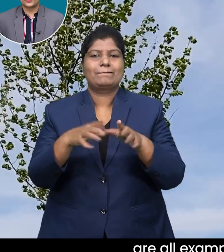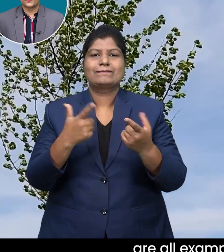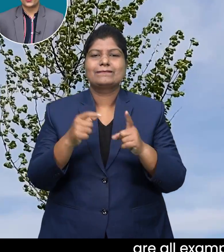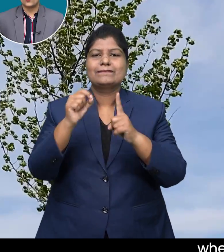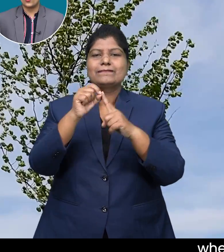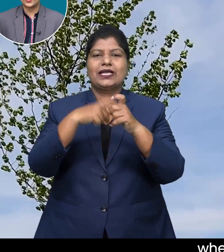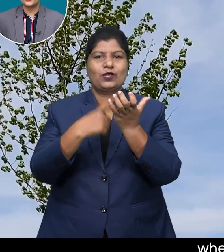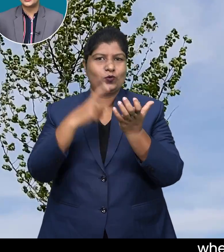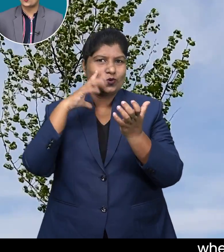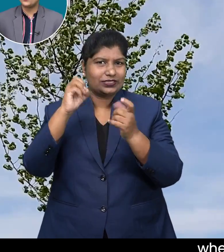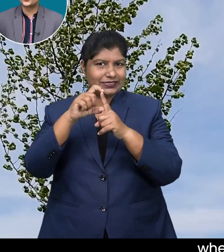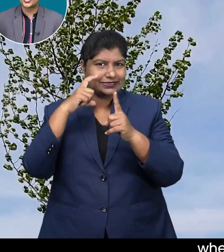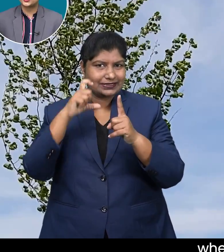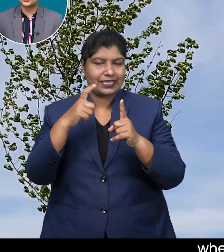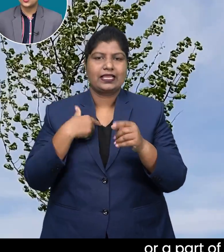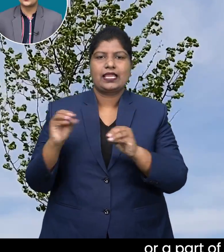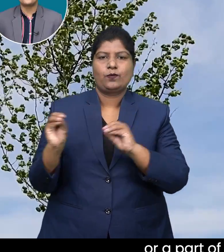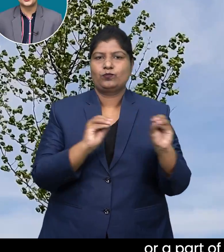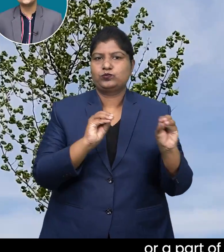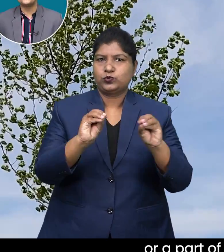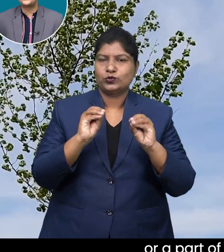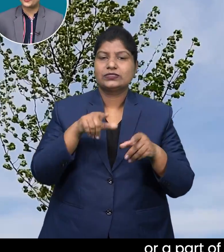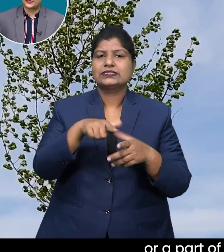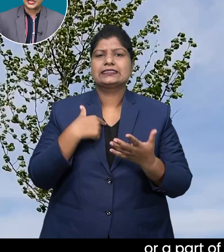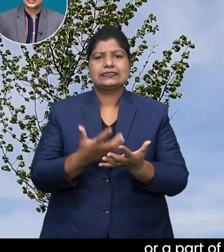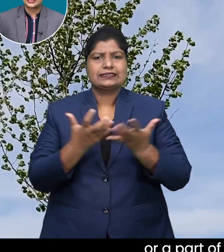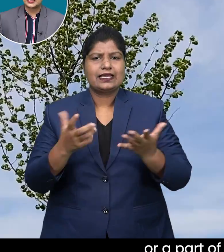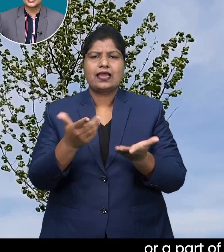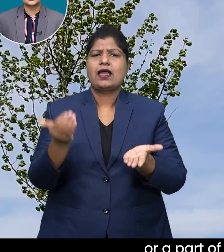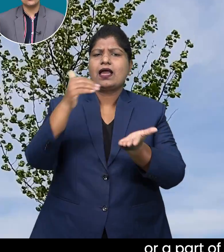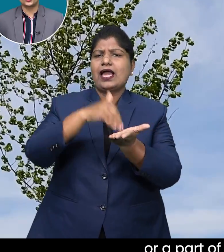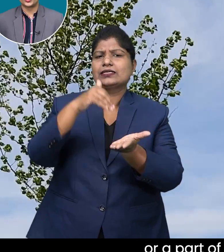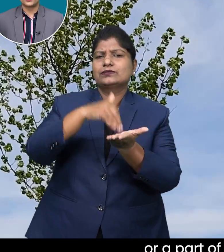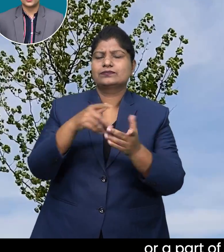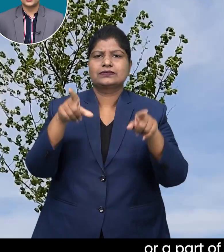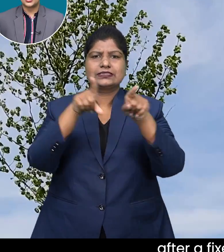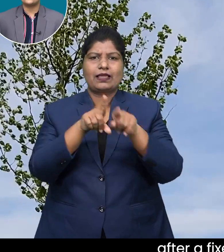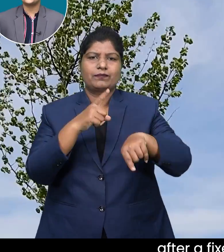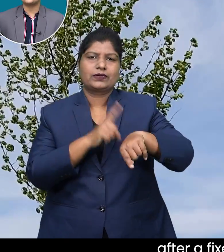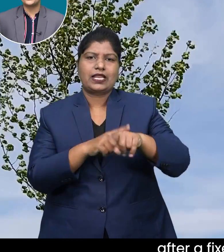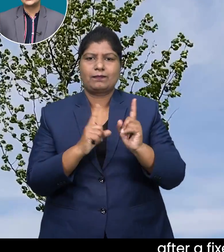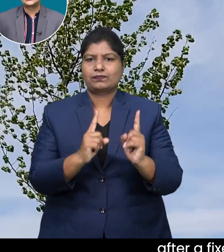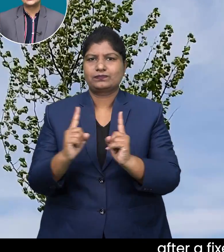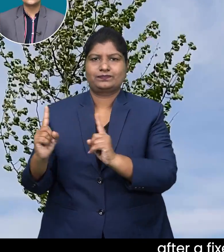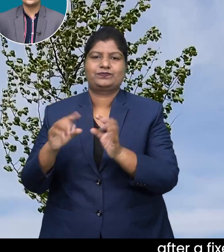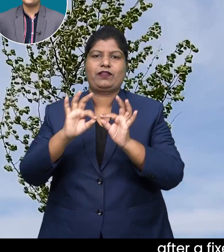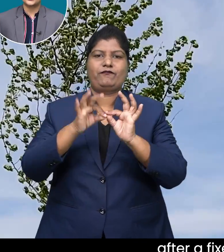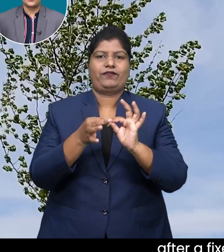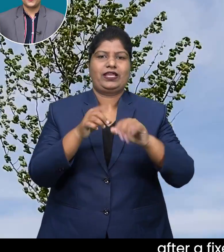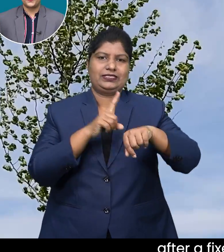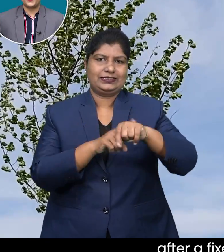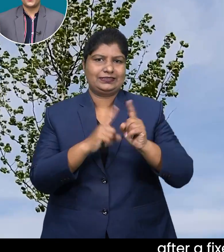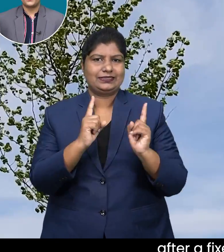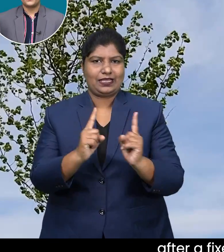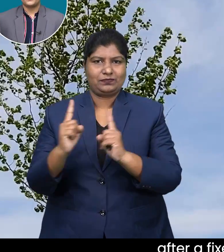motion where an object or a part of it repeats its motion after a fixed interval of